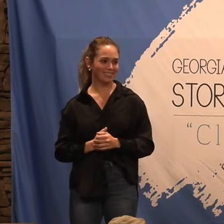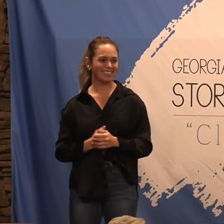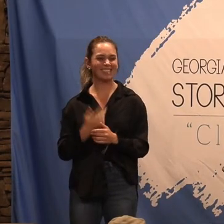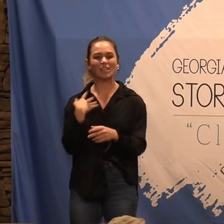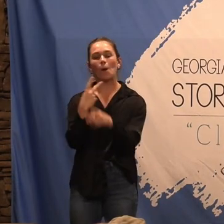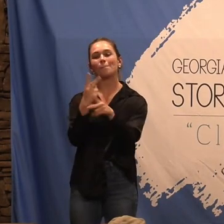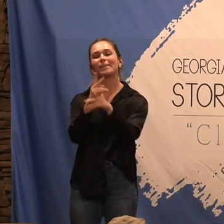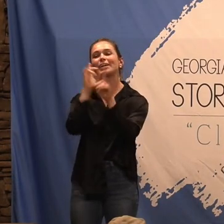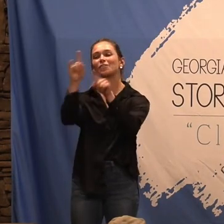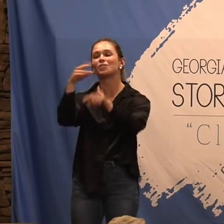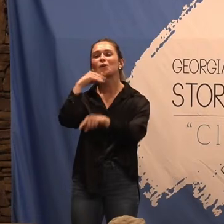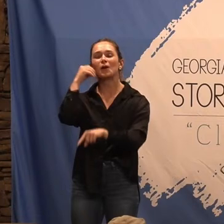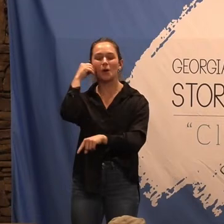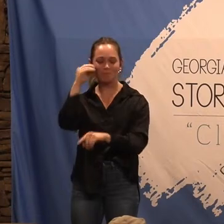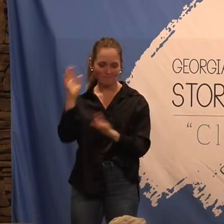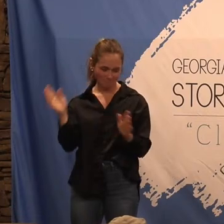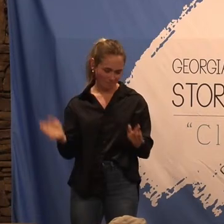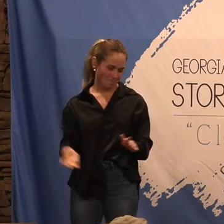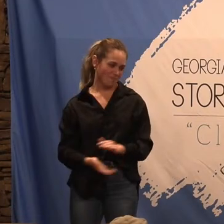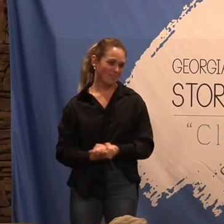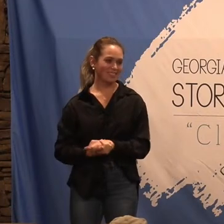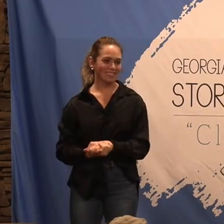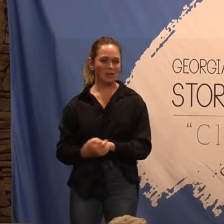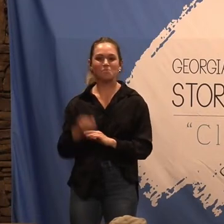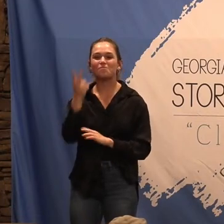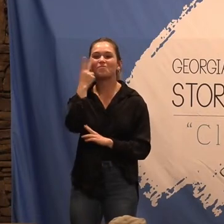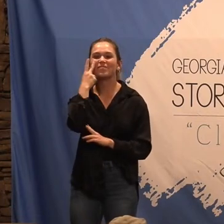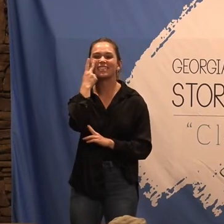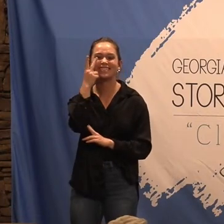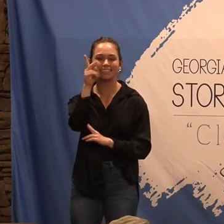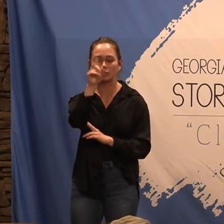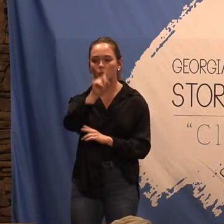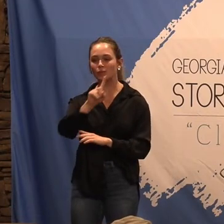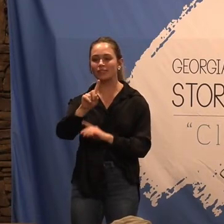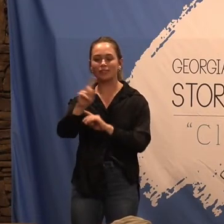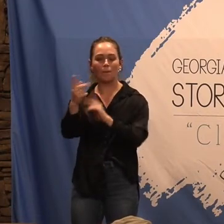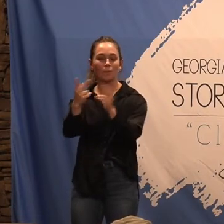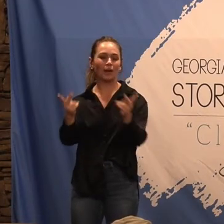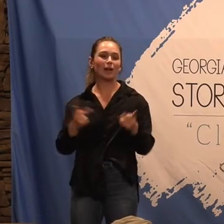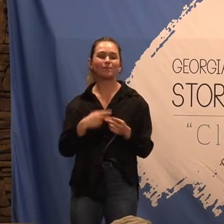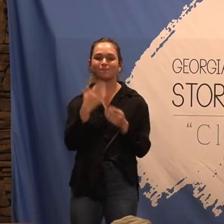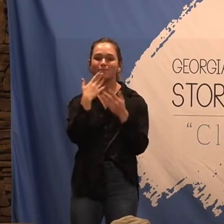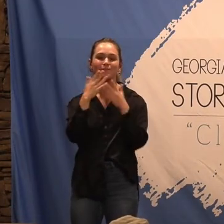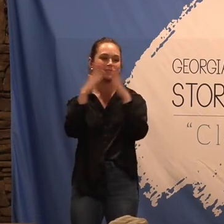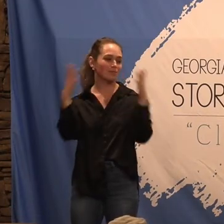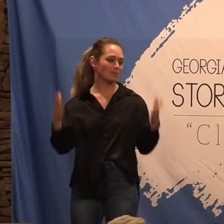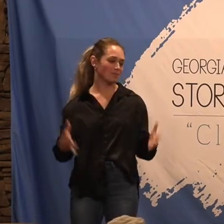Y'all be careful going home. We'll see you somewhere. Thank you so much.